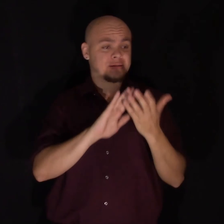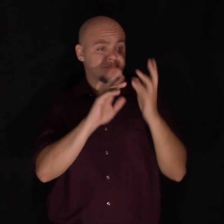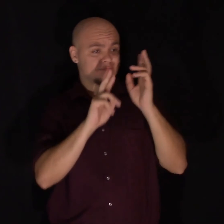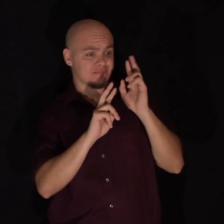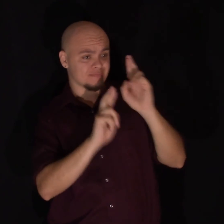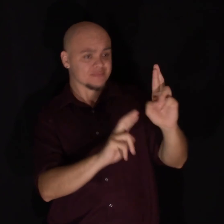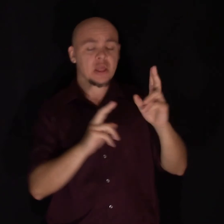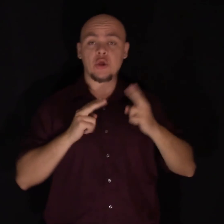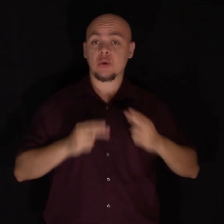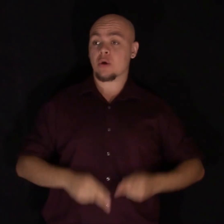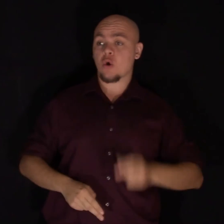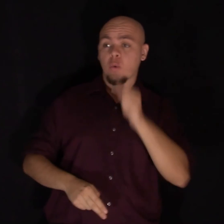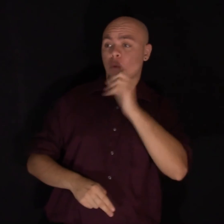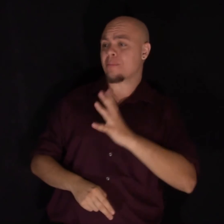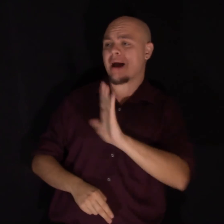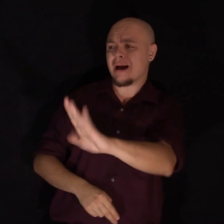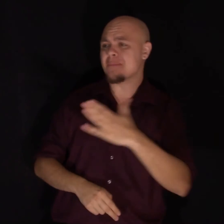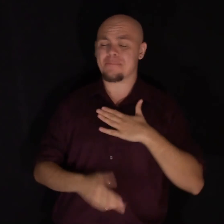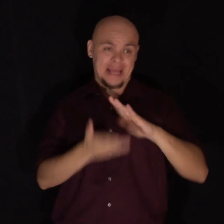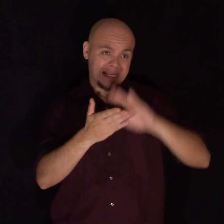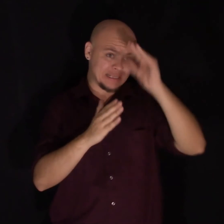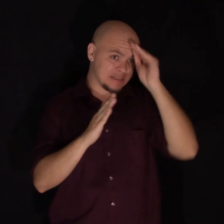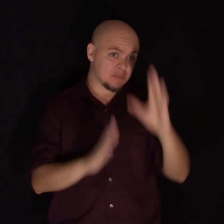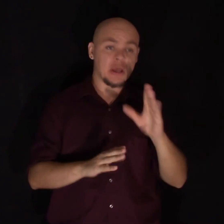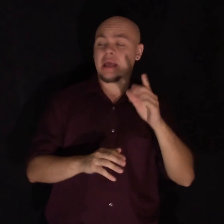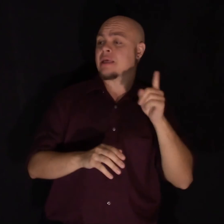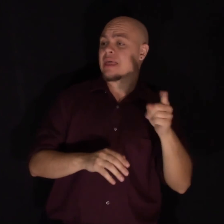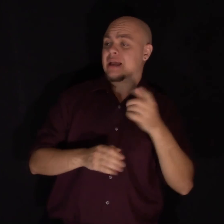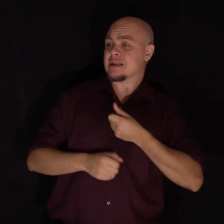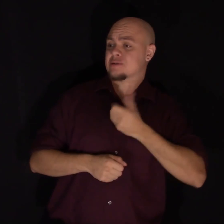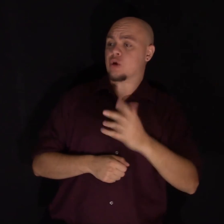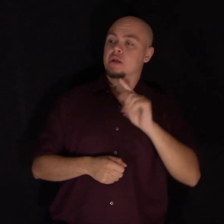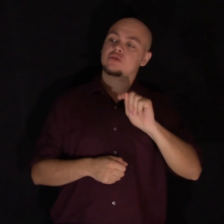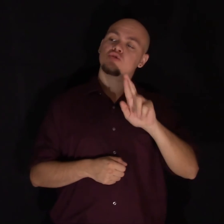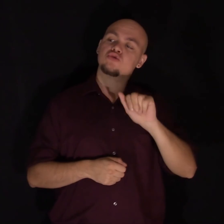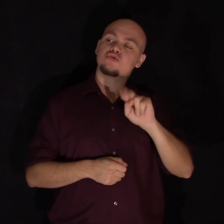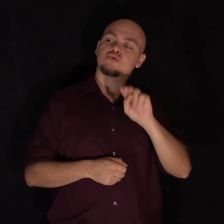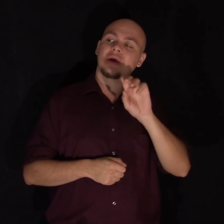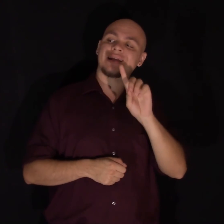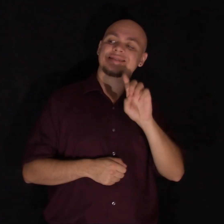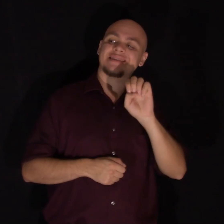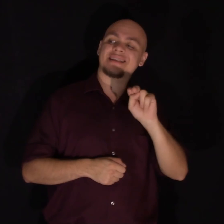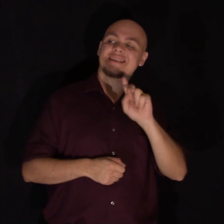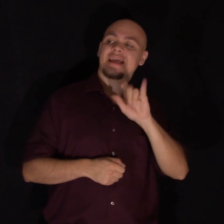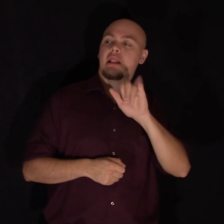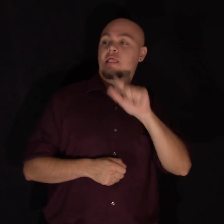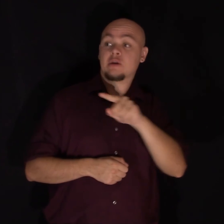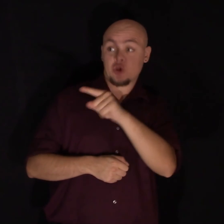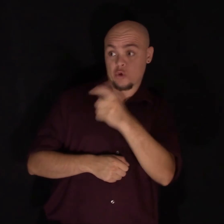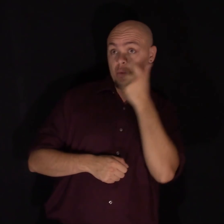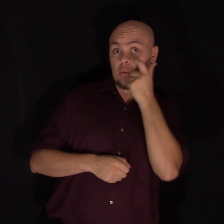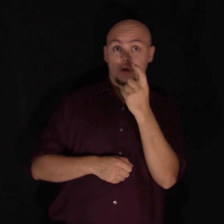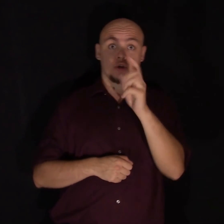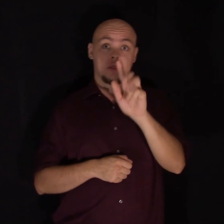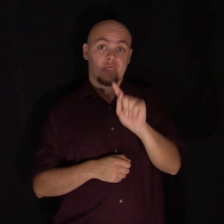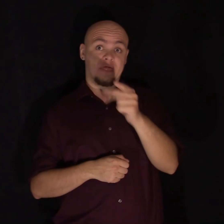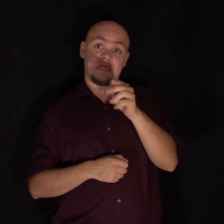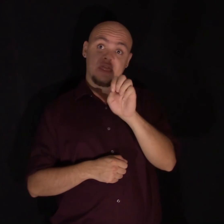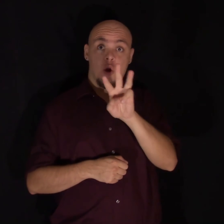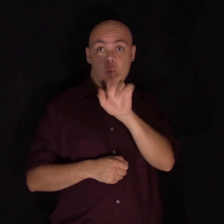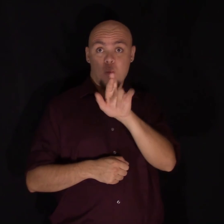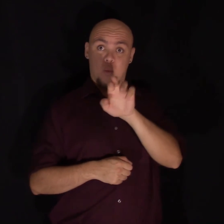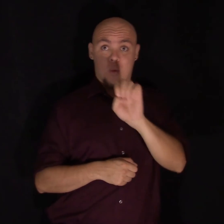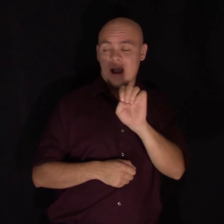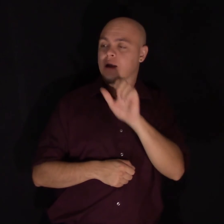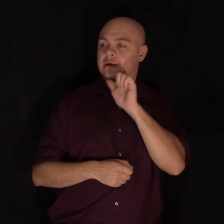that woman that my students can talk about transcendentalism like their last name was Thoreau, and just because you watch one episode of The Wire doesn't mean you know anything